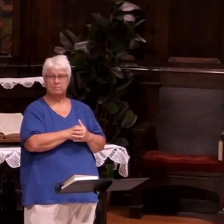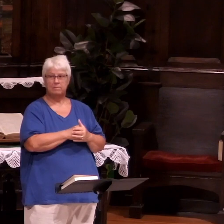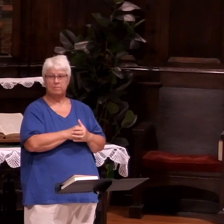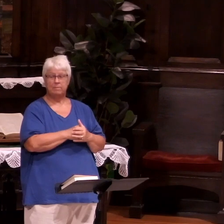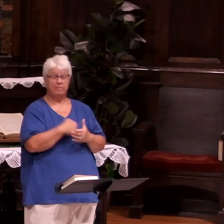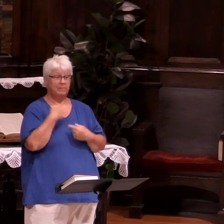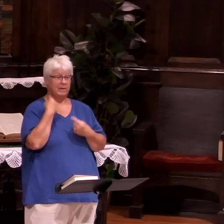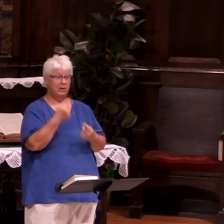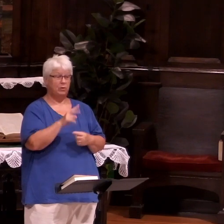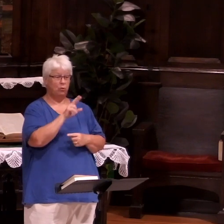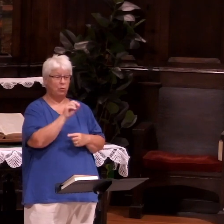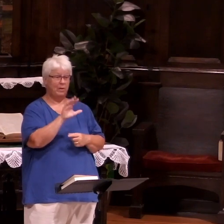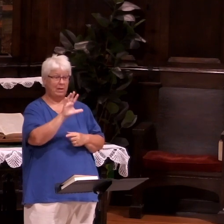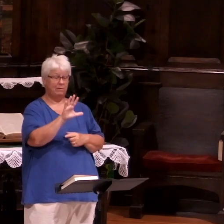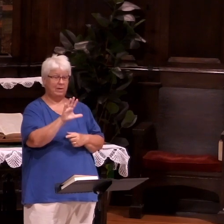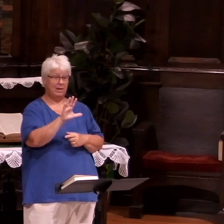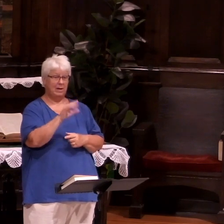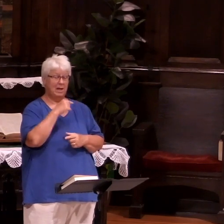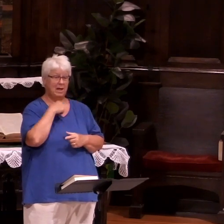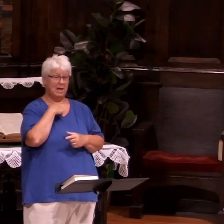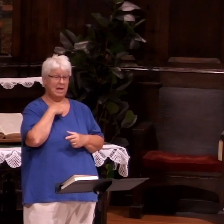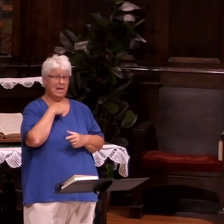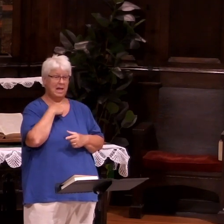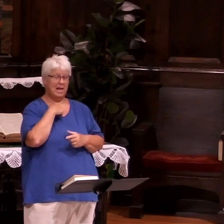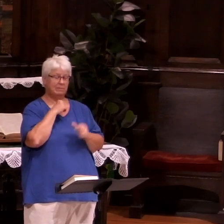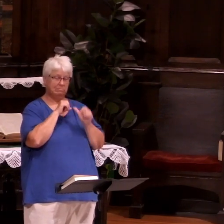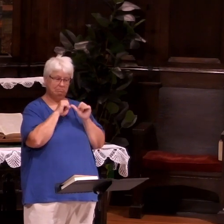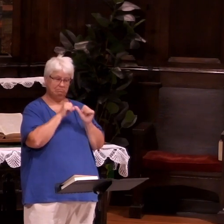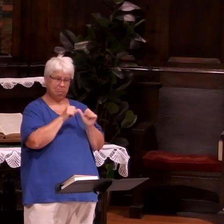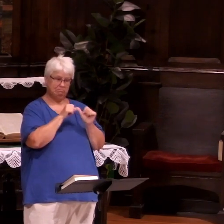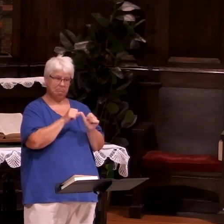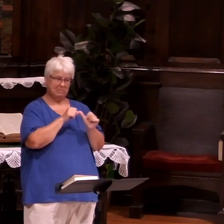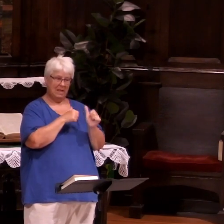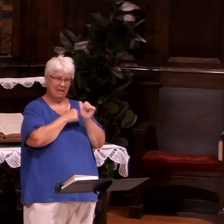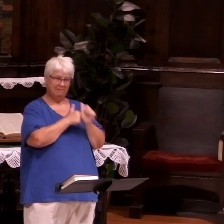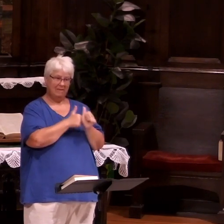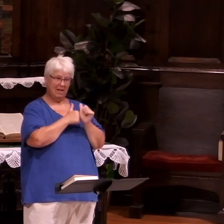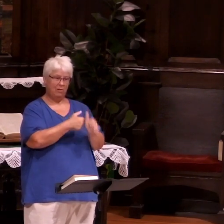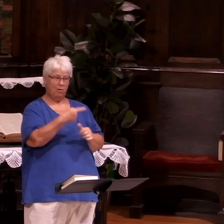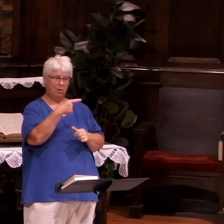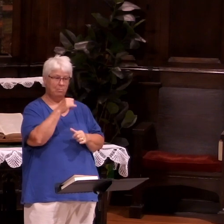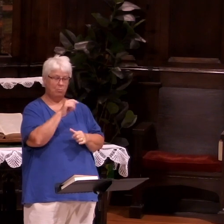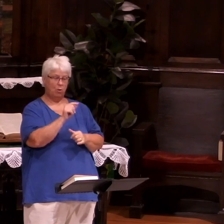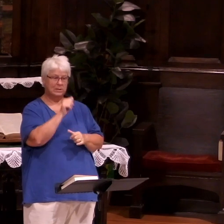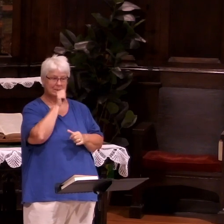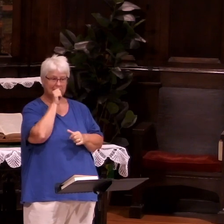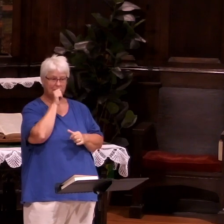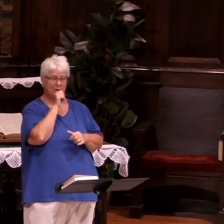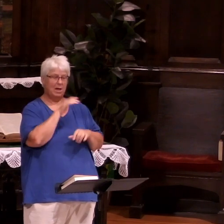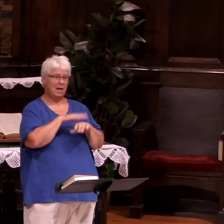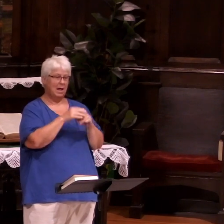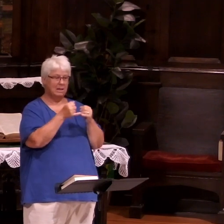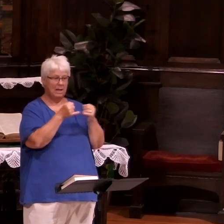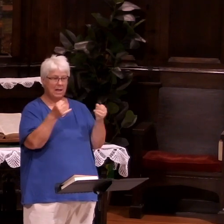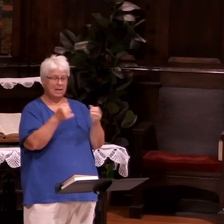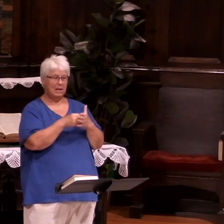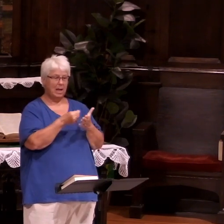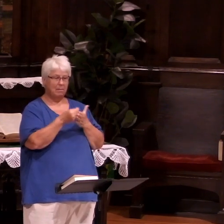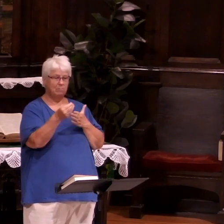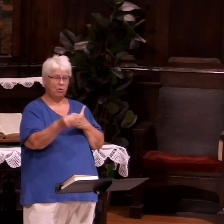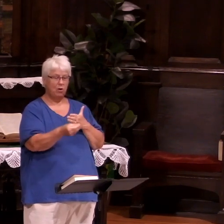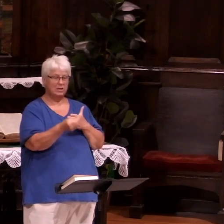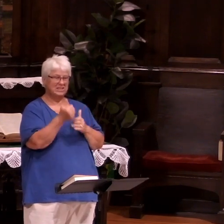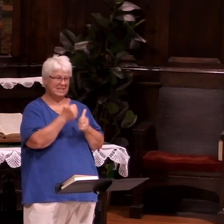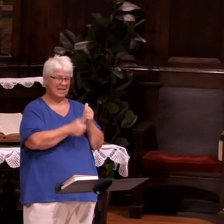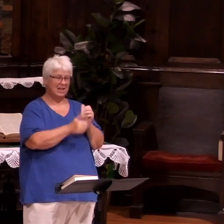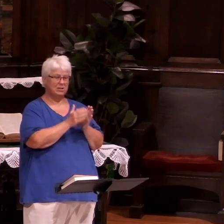Since 2005, I have religiously followed Post Secret on its online blog and have purchased